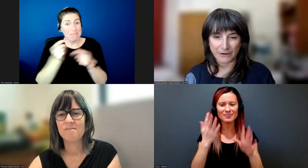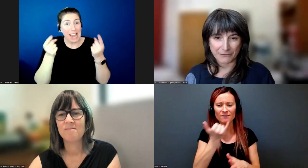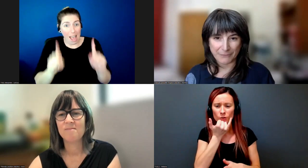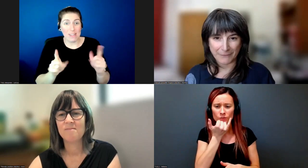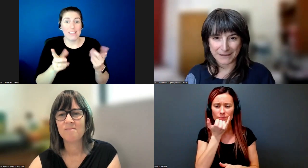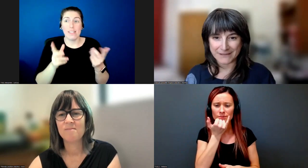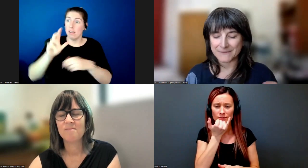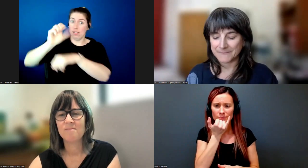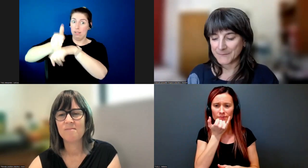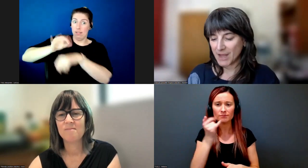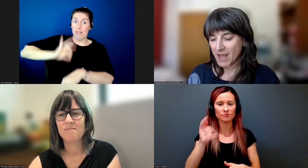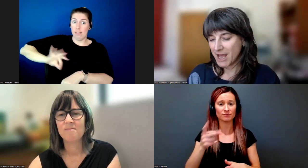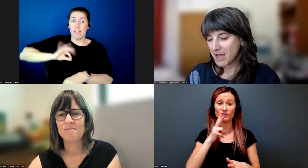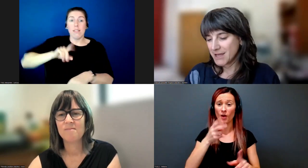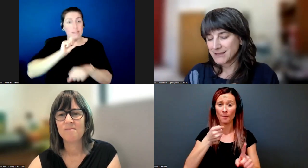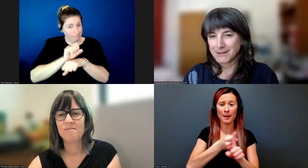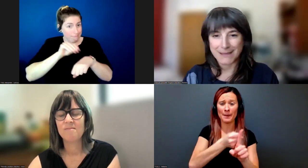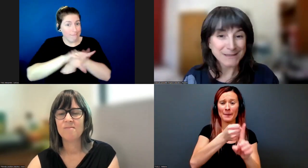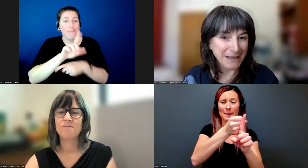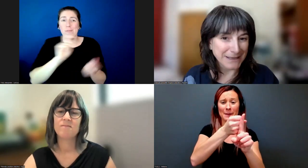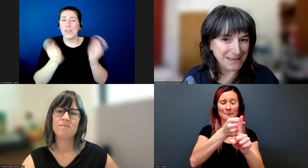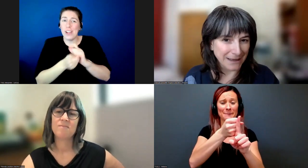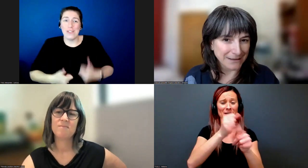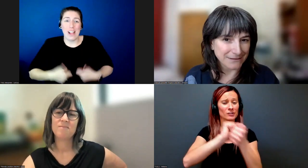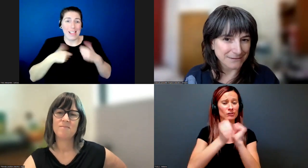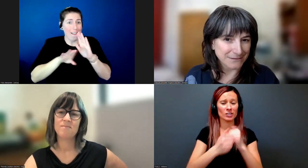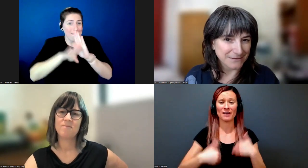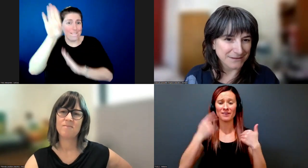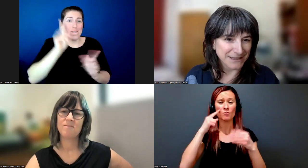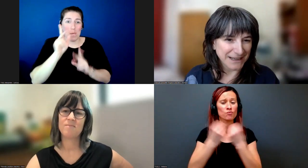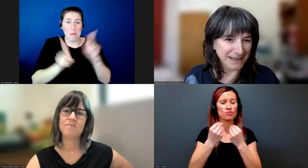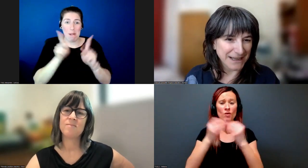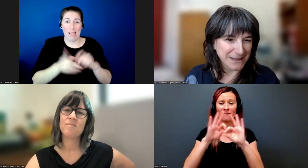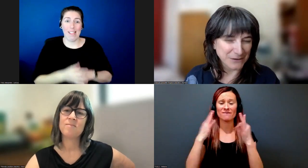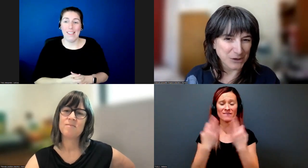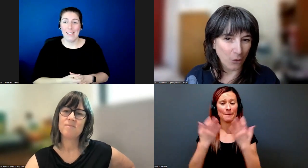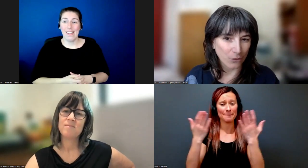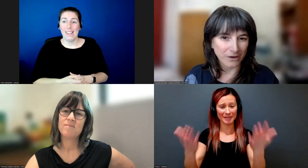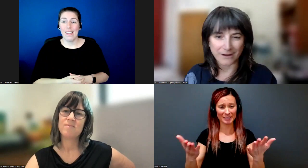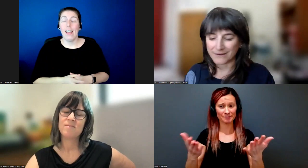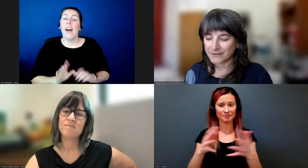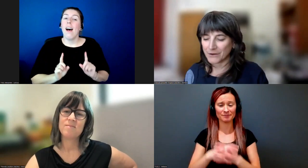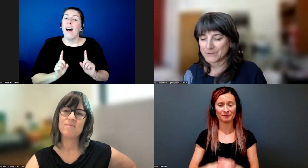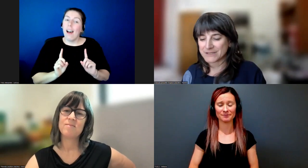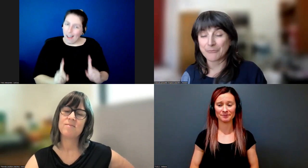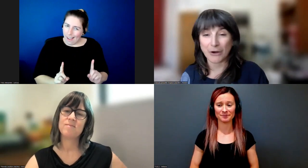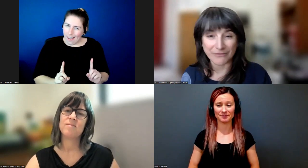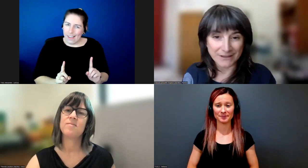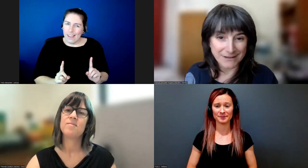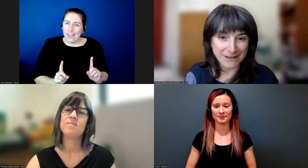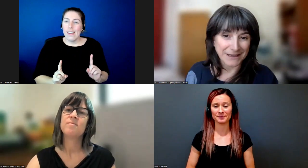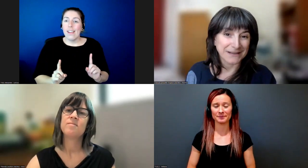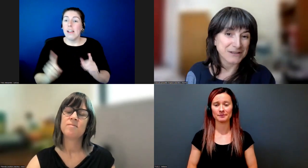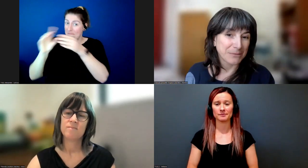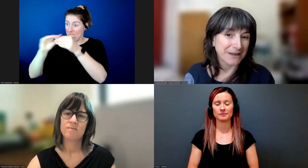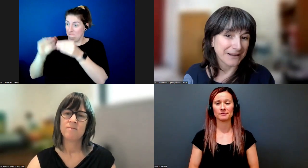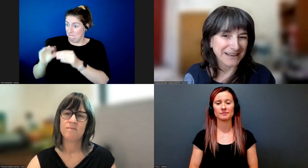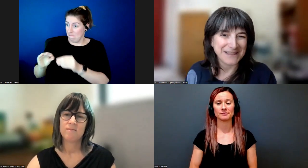lot of families. This being said, there's no, it's not perfect.